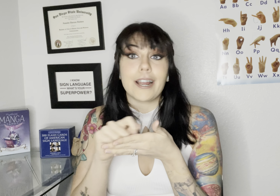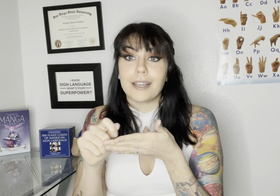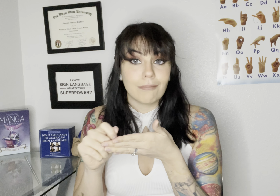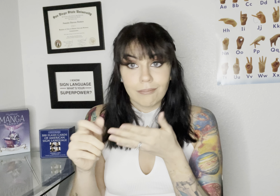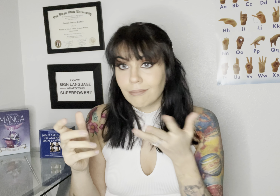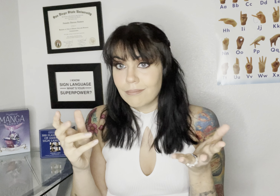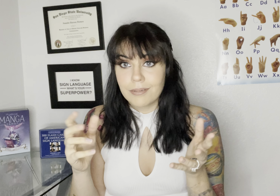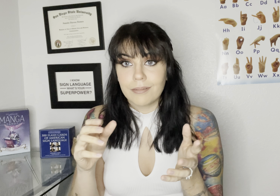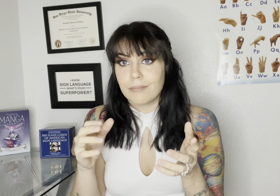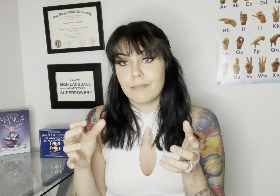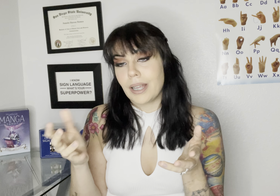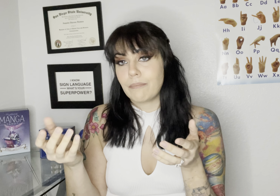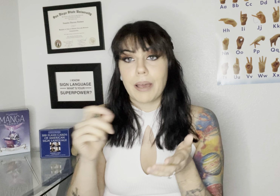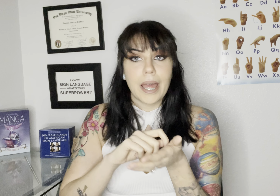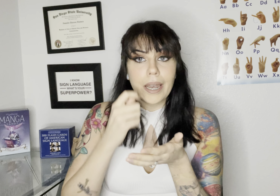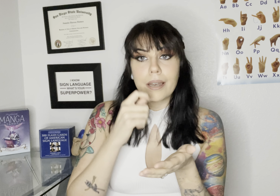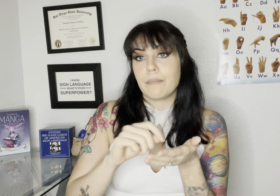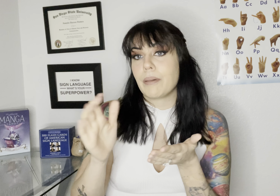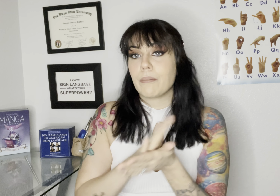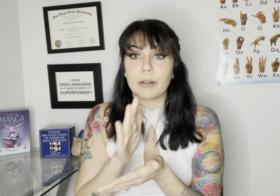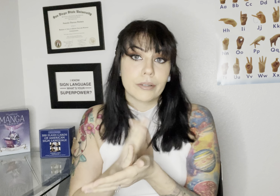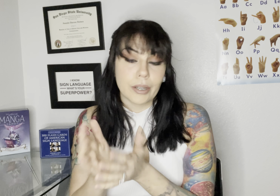writing, like pen and paper. So